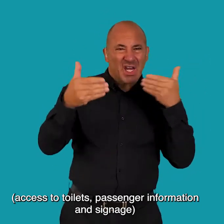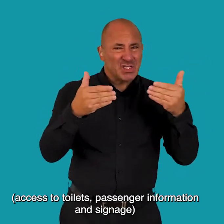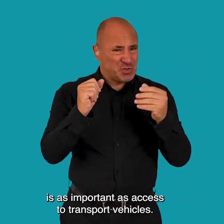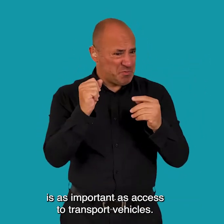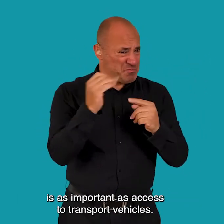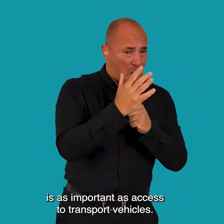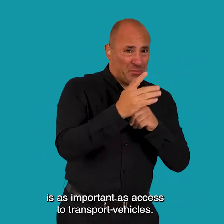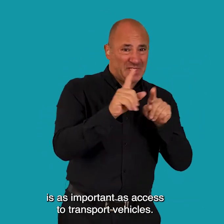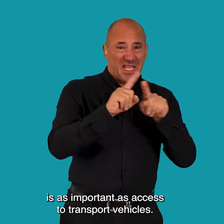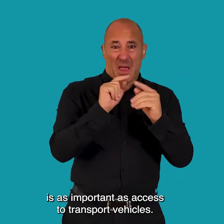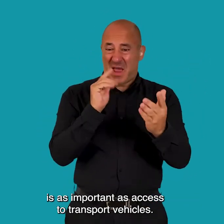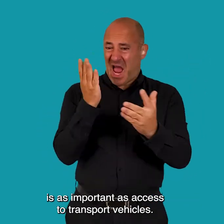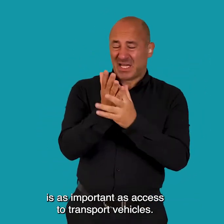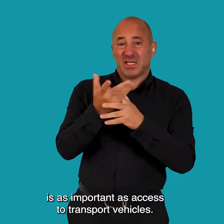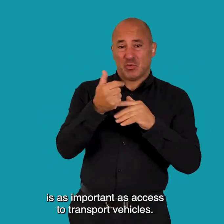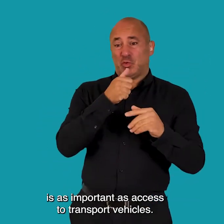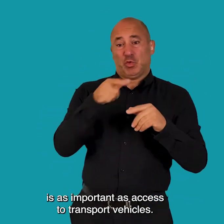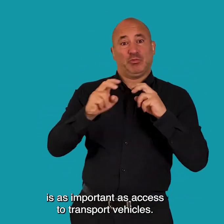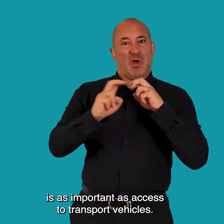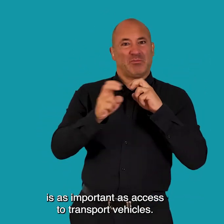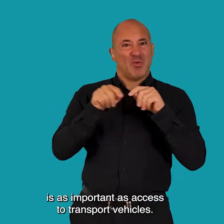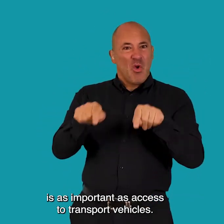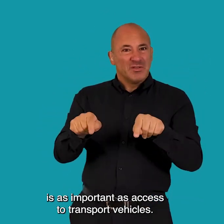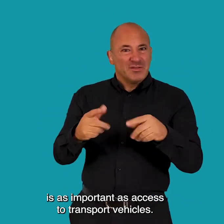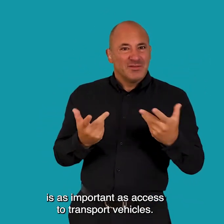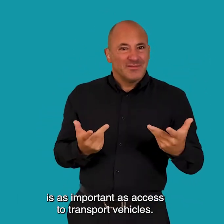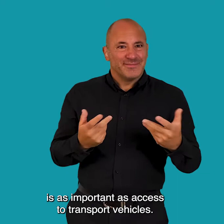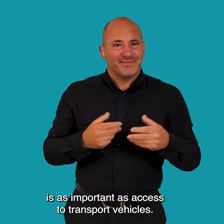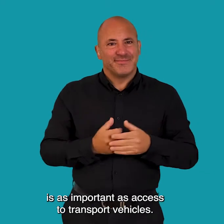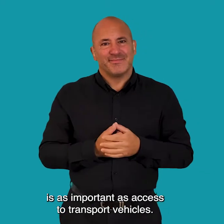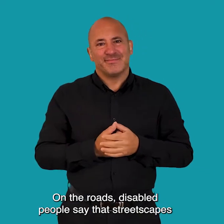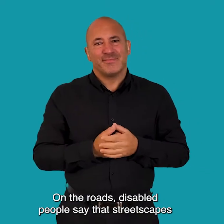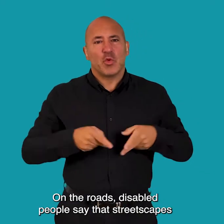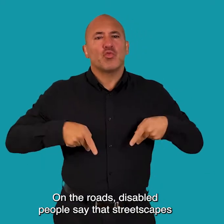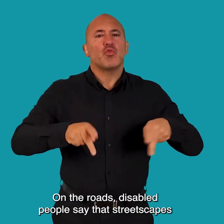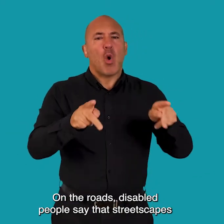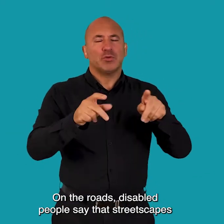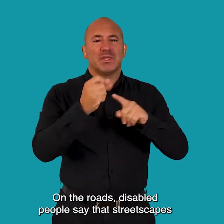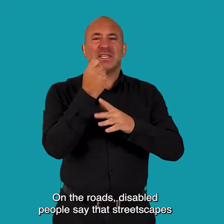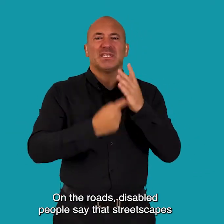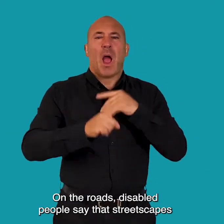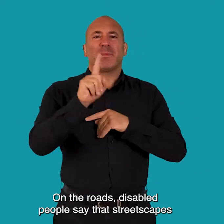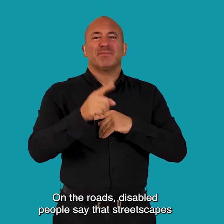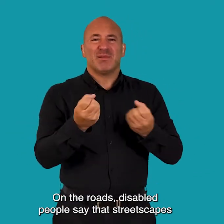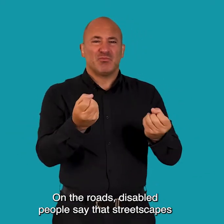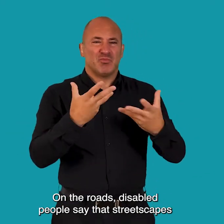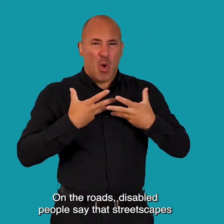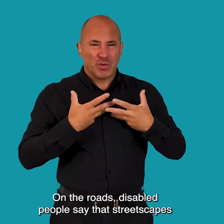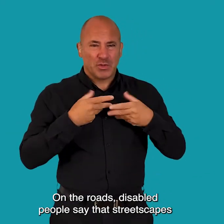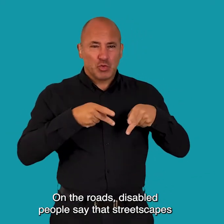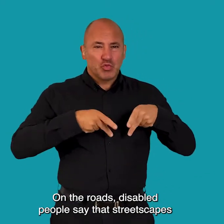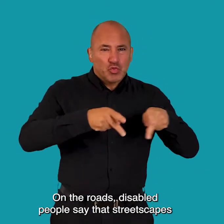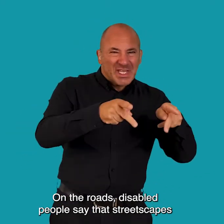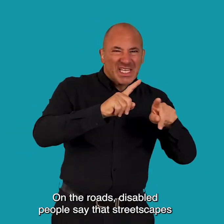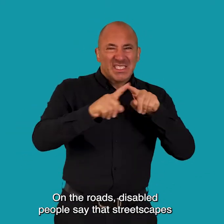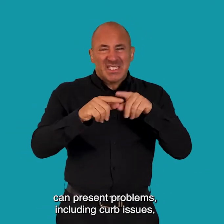is as important as access to transport vehicles. On the roads, disabled people say that streetscapes can